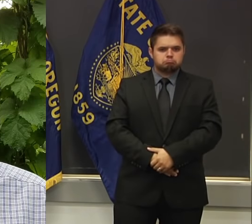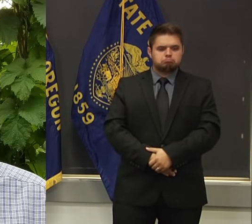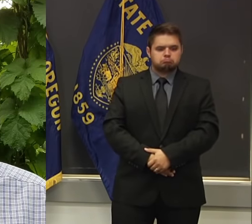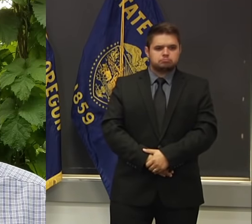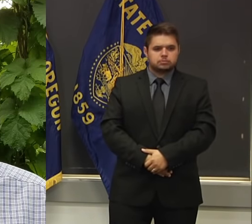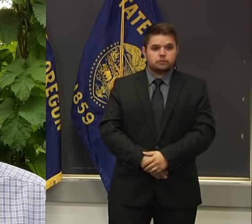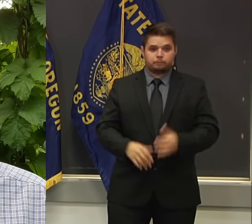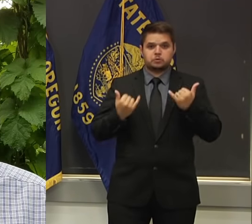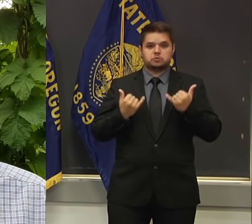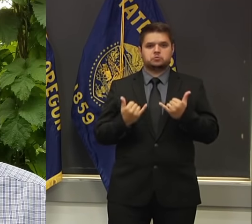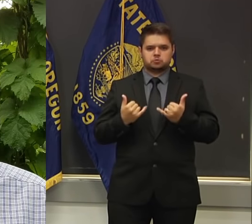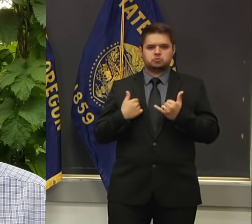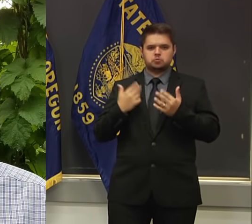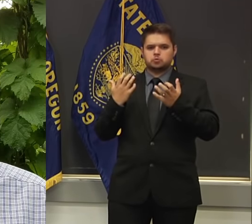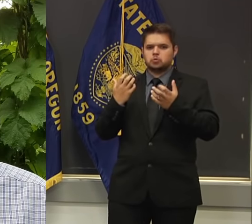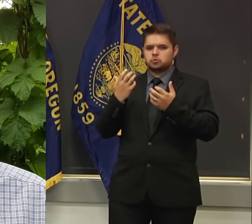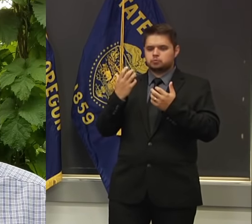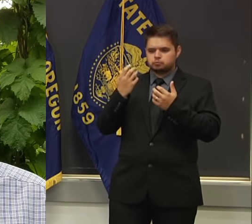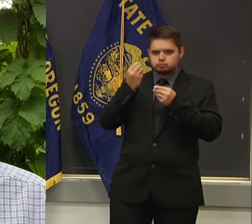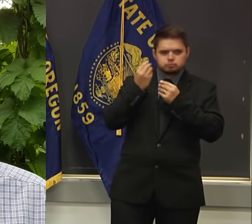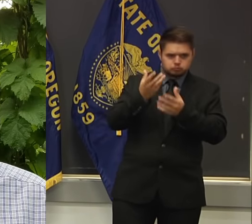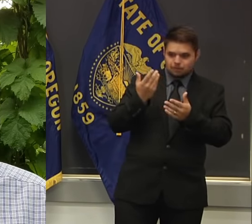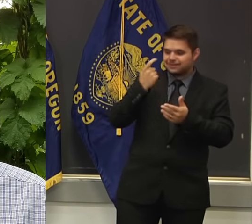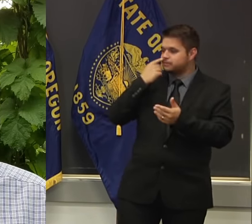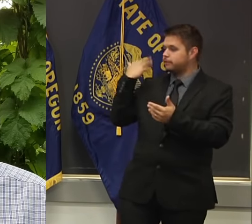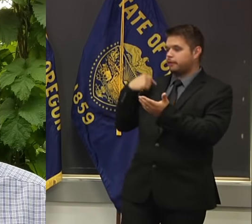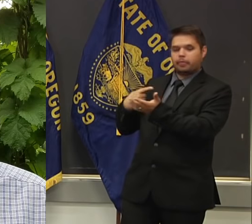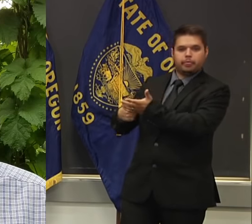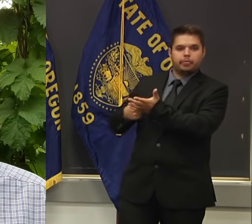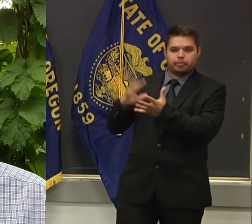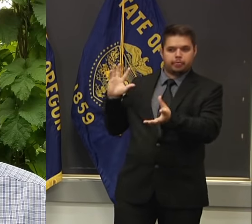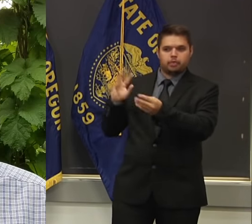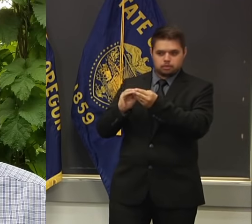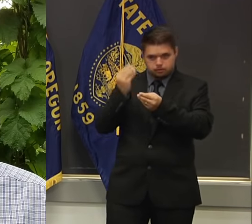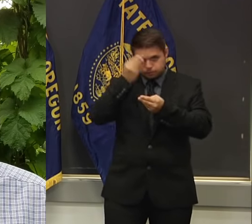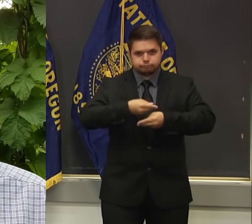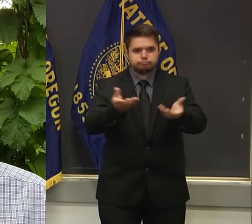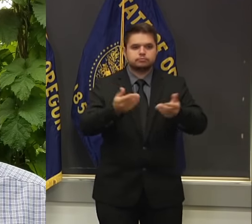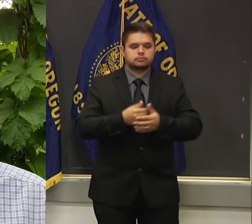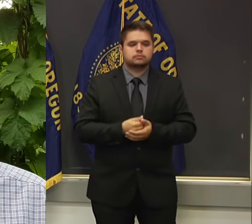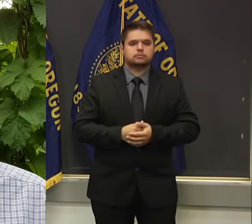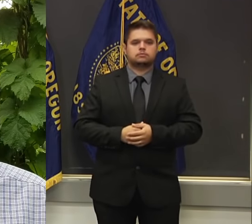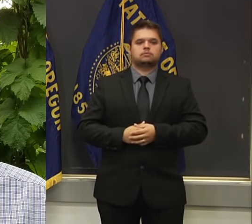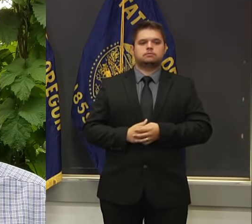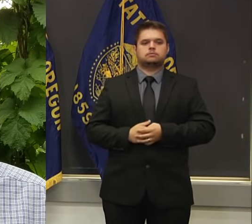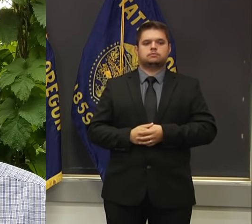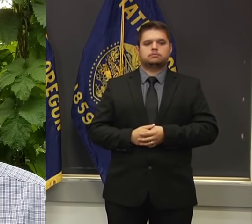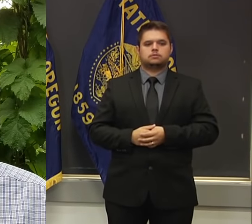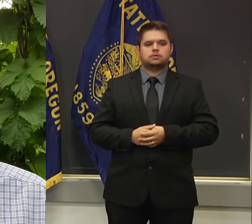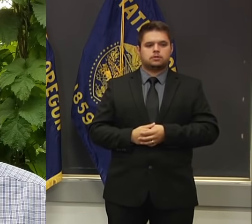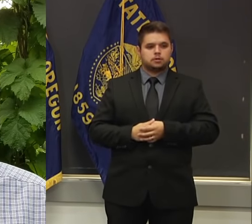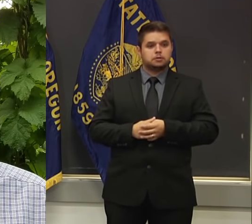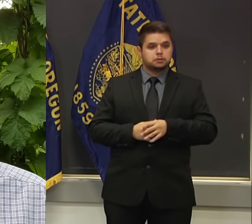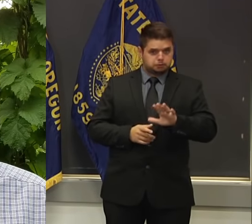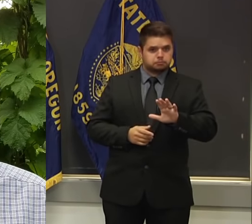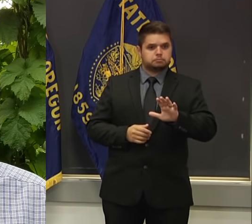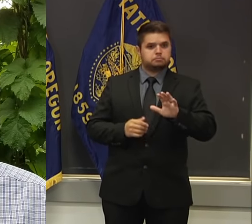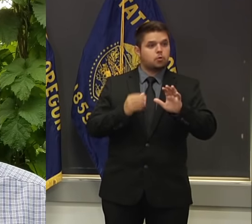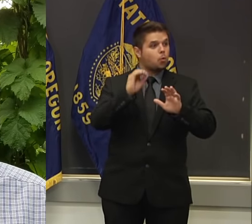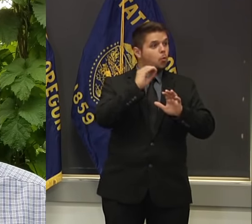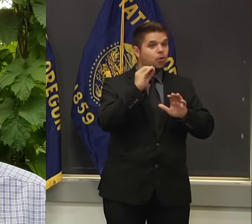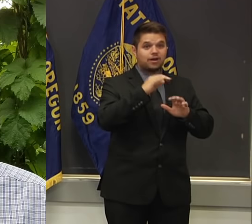few days and where we've been. DEQ has over 50 air quality monitoring stations across